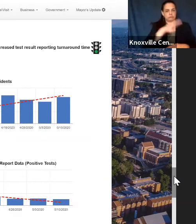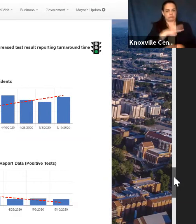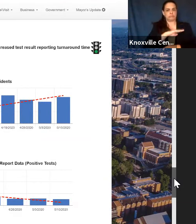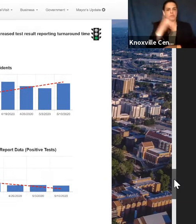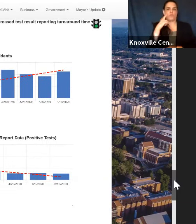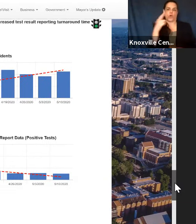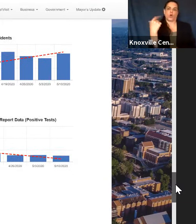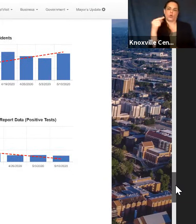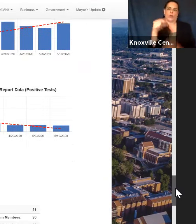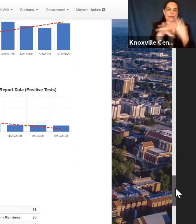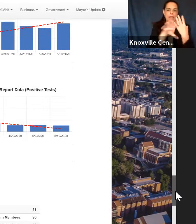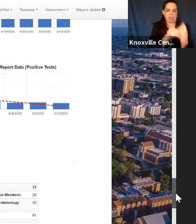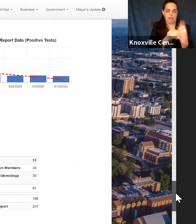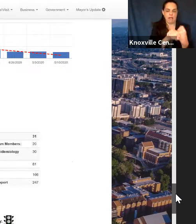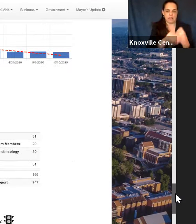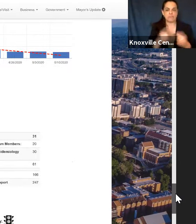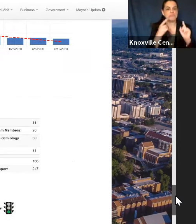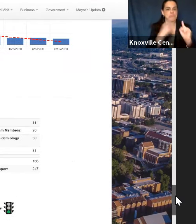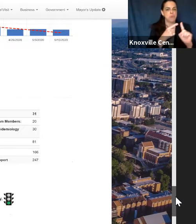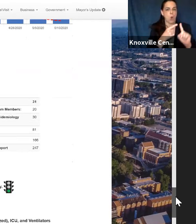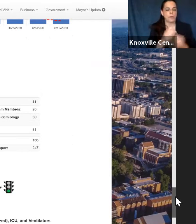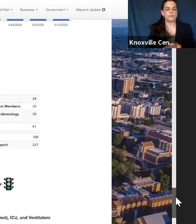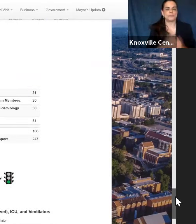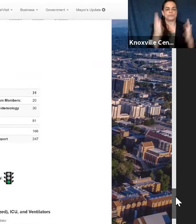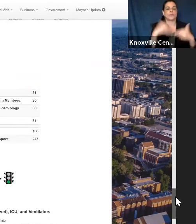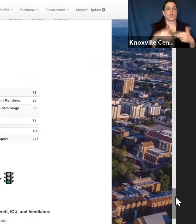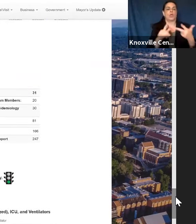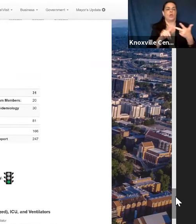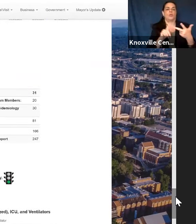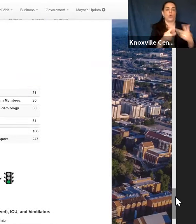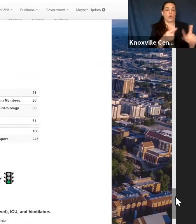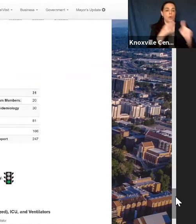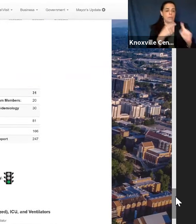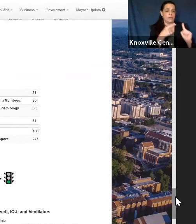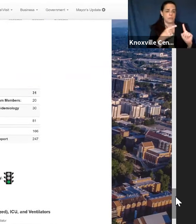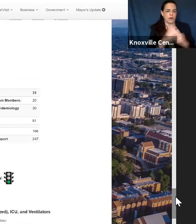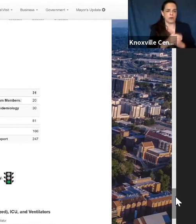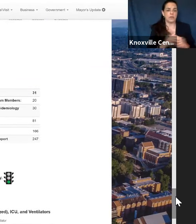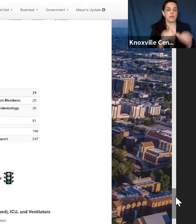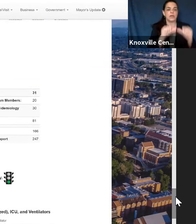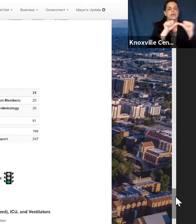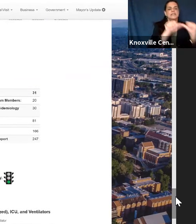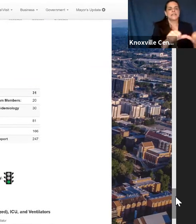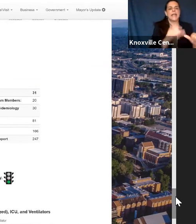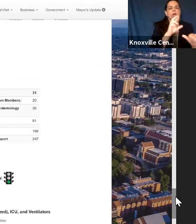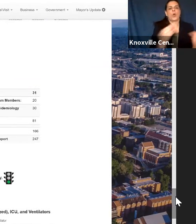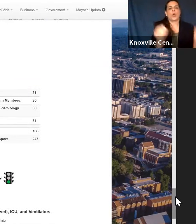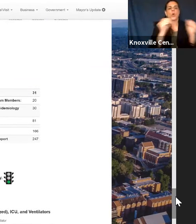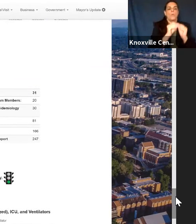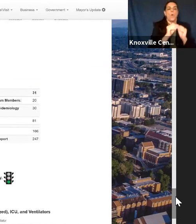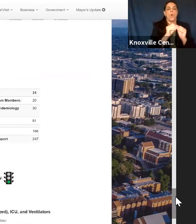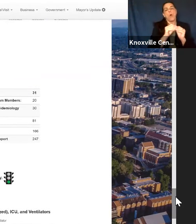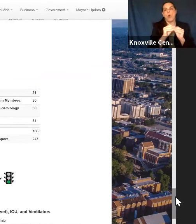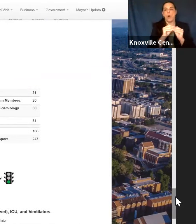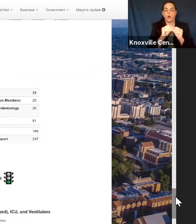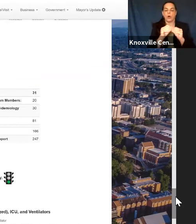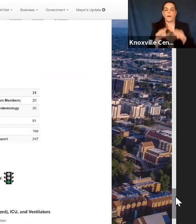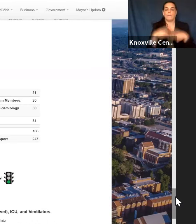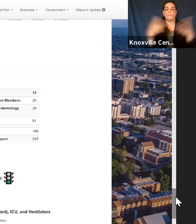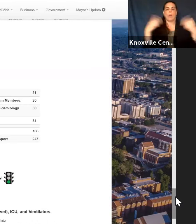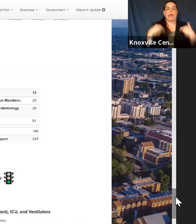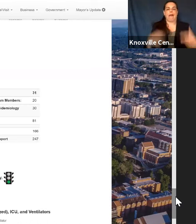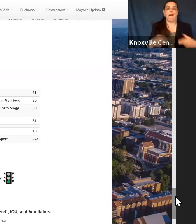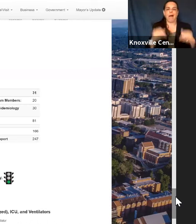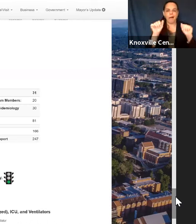green. Our third benchmark, sustained or increased public health capability. This chart shows the number